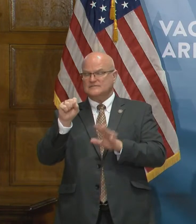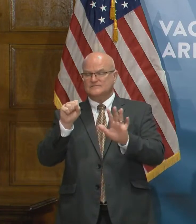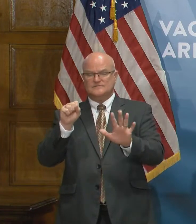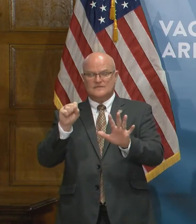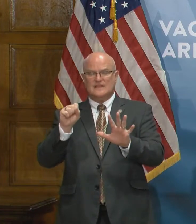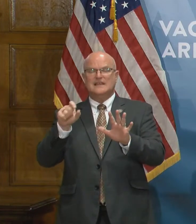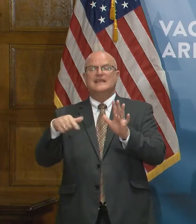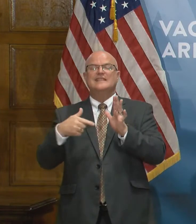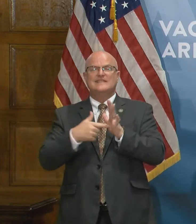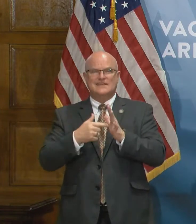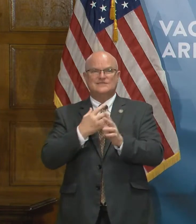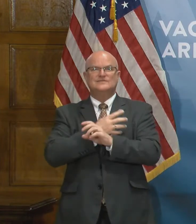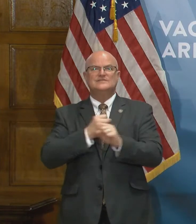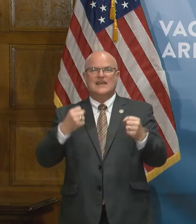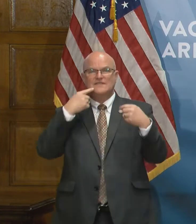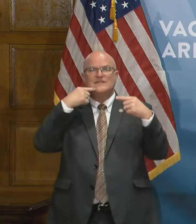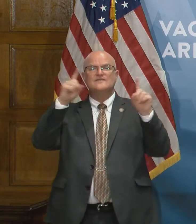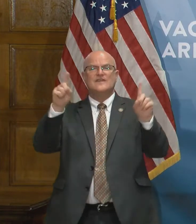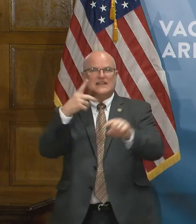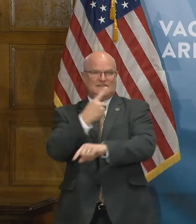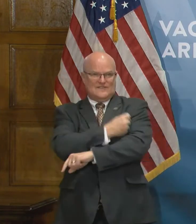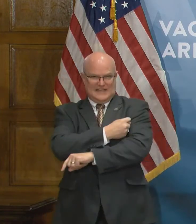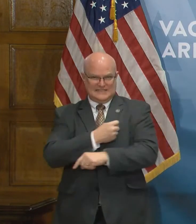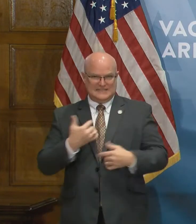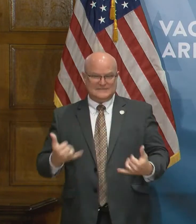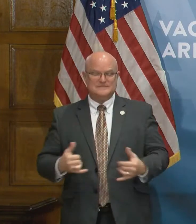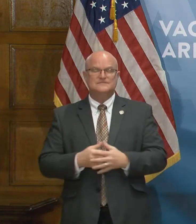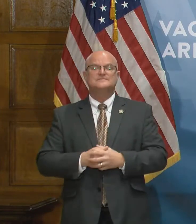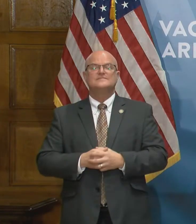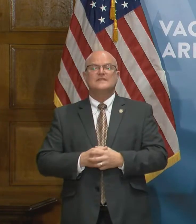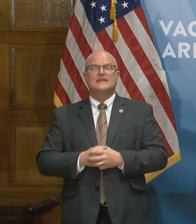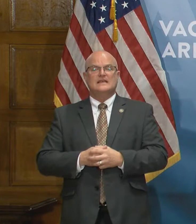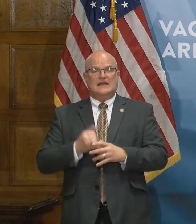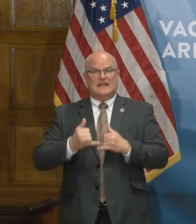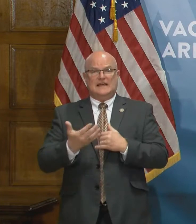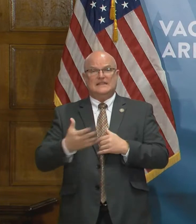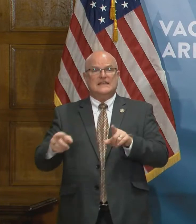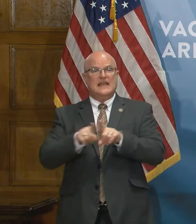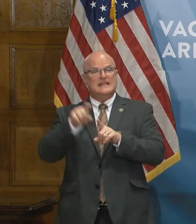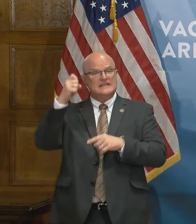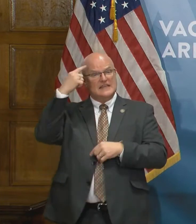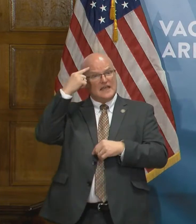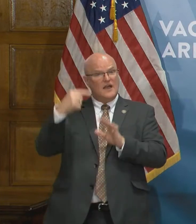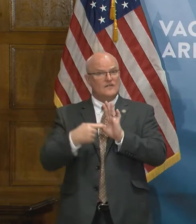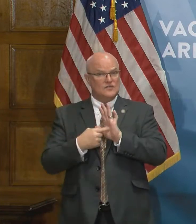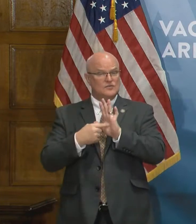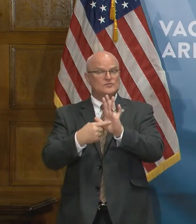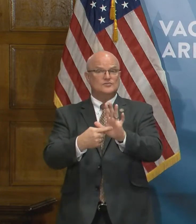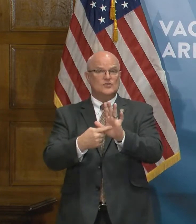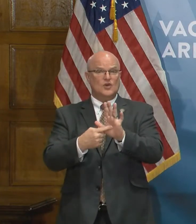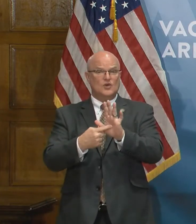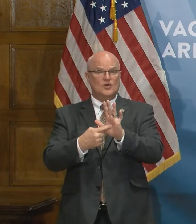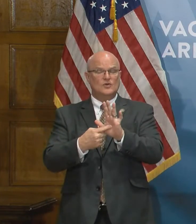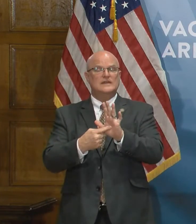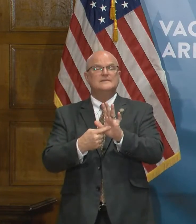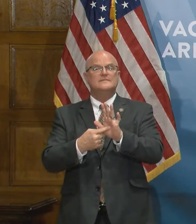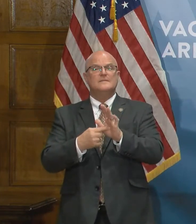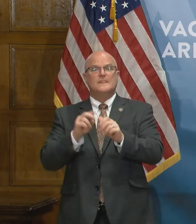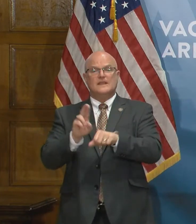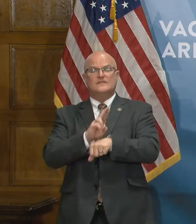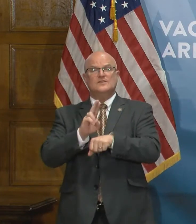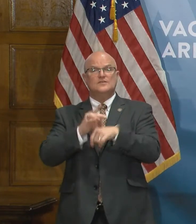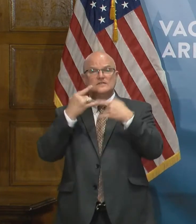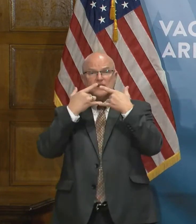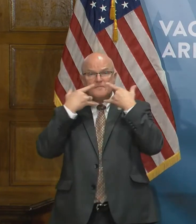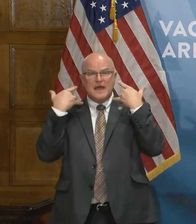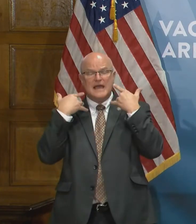are safe and effective vaccines. And lastly, as the governor showed in his last slide, the use of